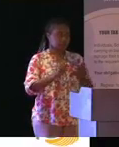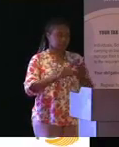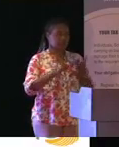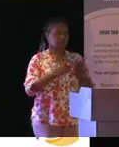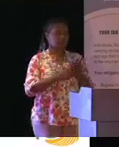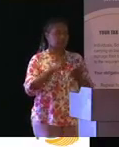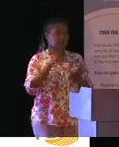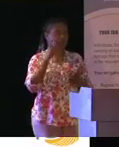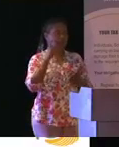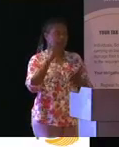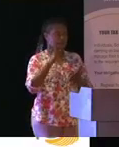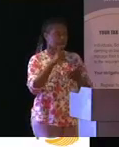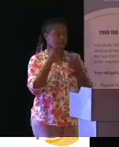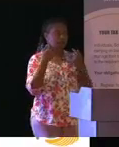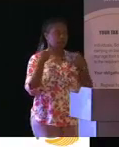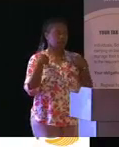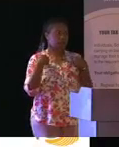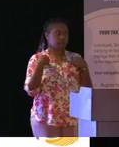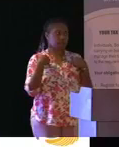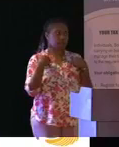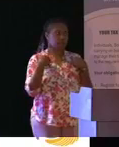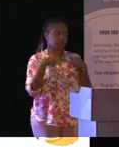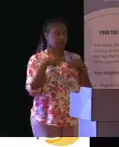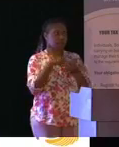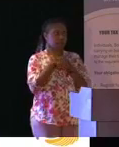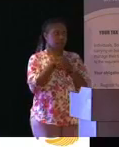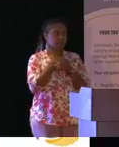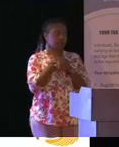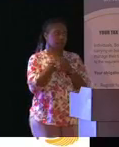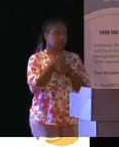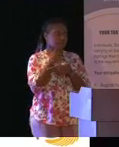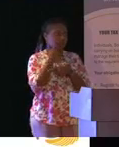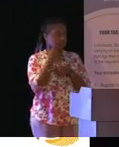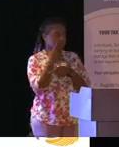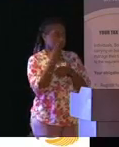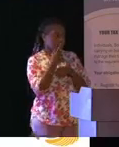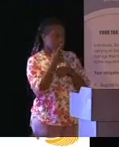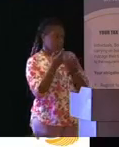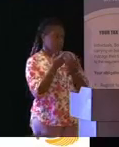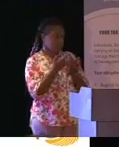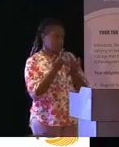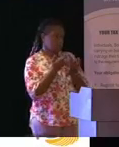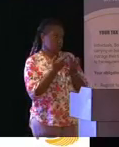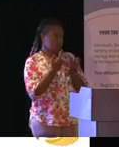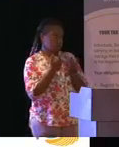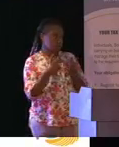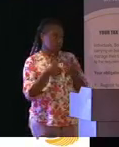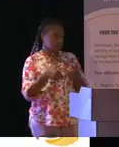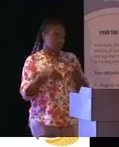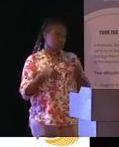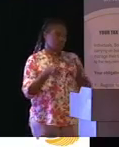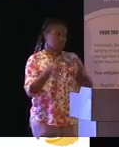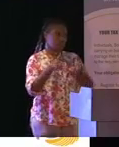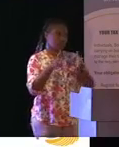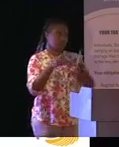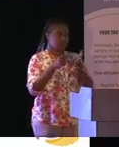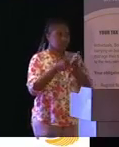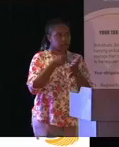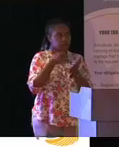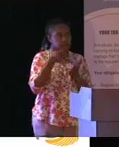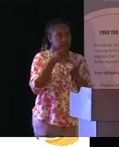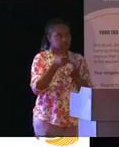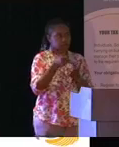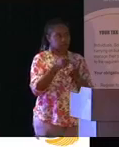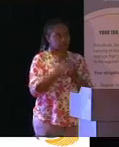We are also exploring other payment methods so that we can at least bring effective